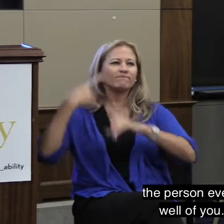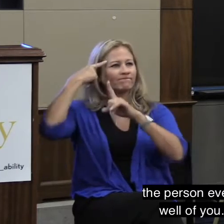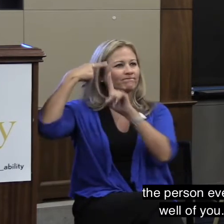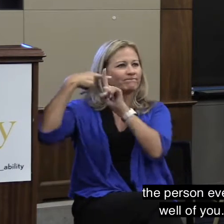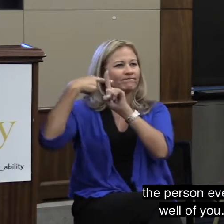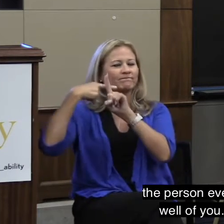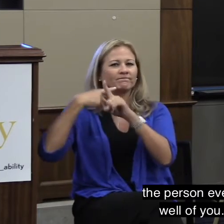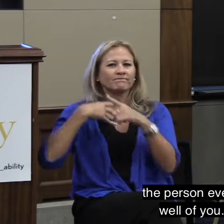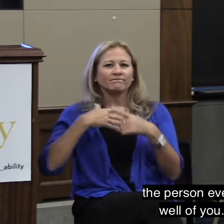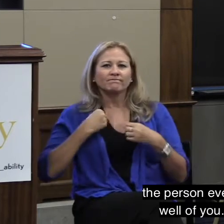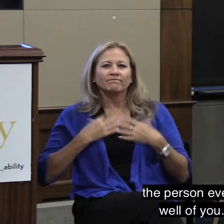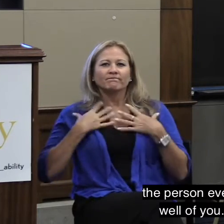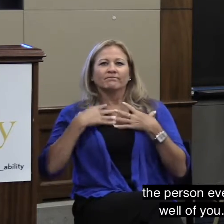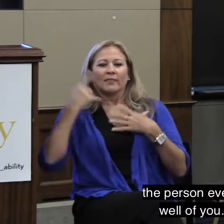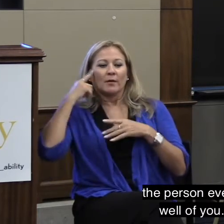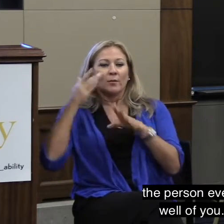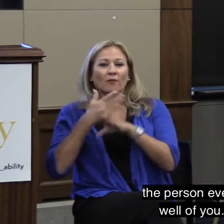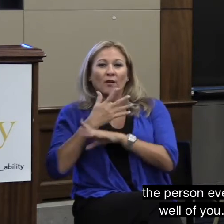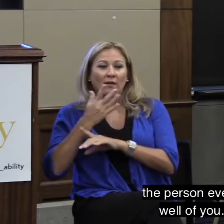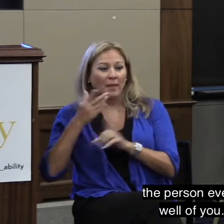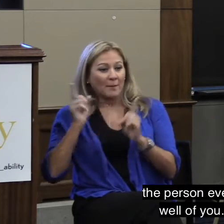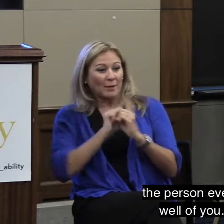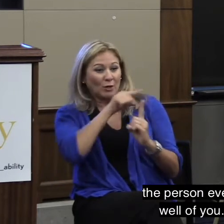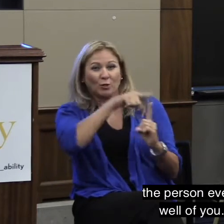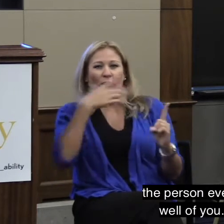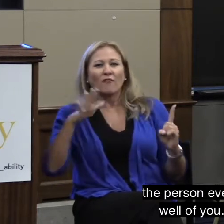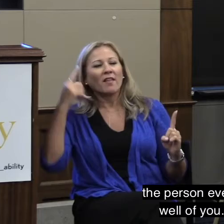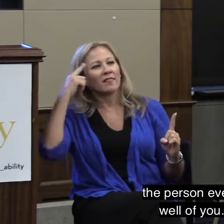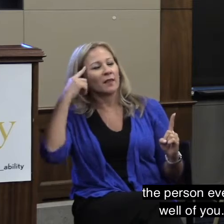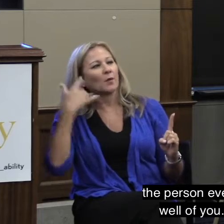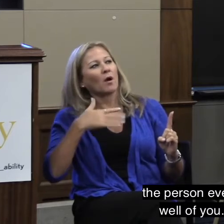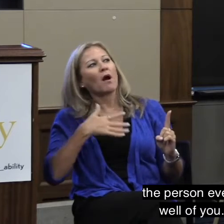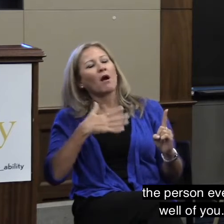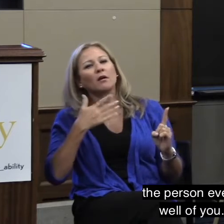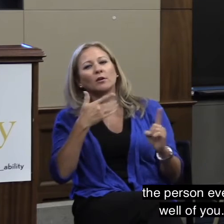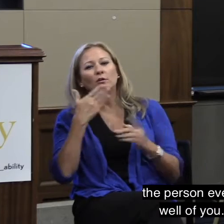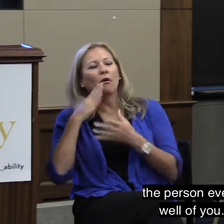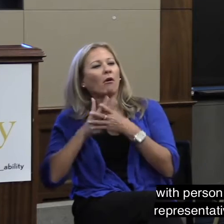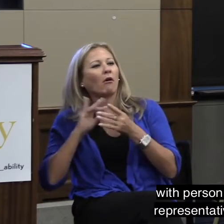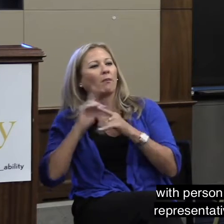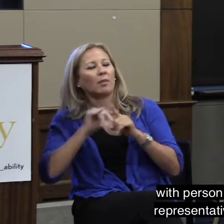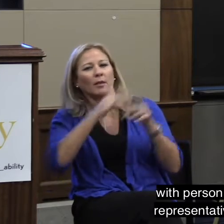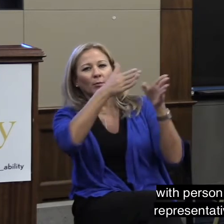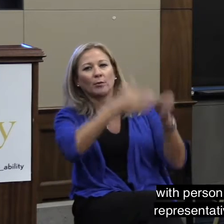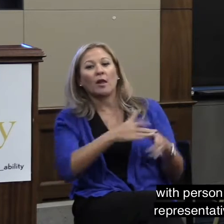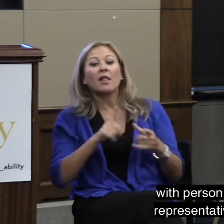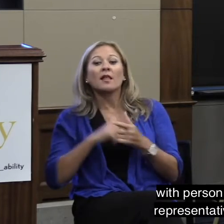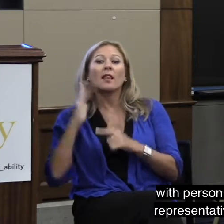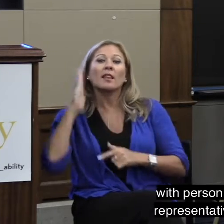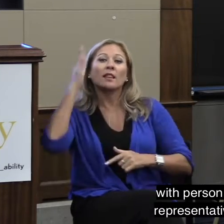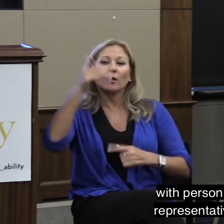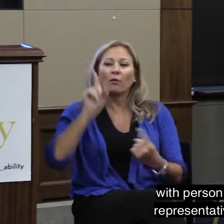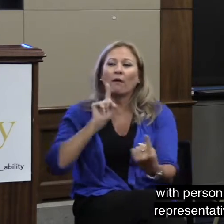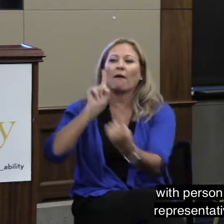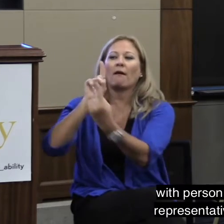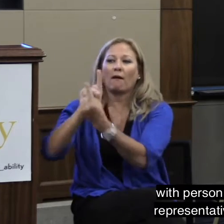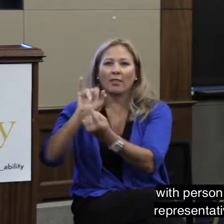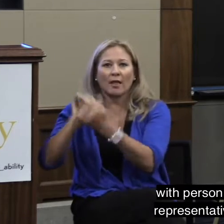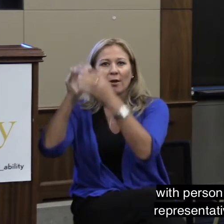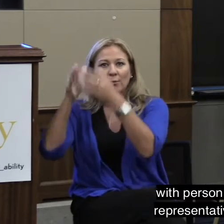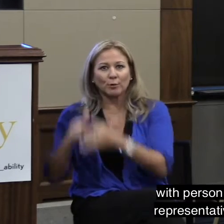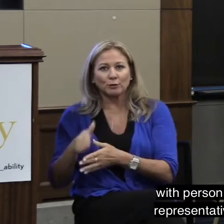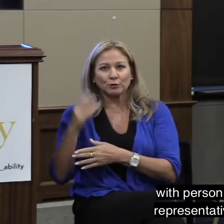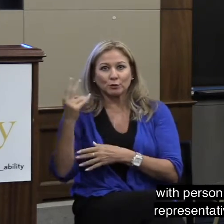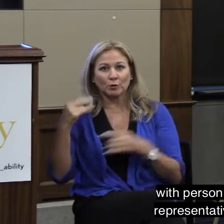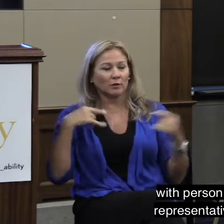even meets you, they already think well of you. Then later, when you interact with person number two, I've drawn a line